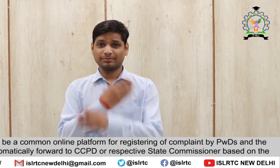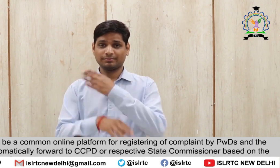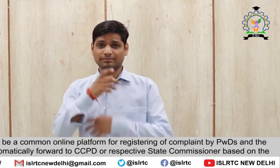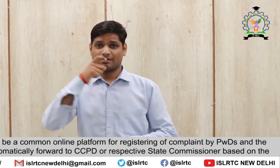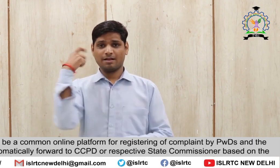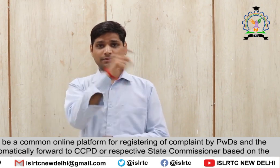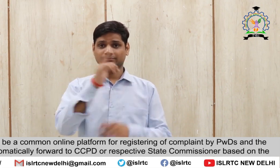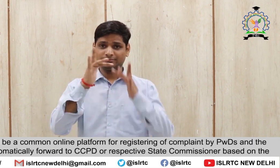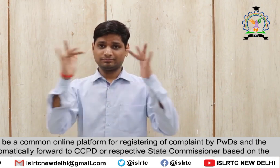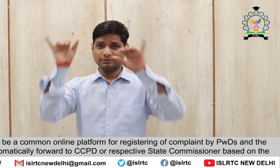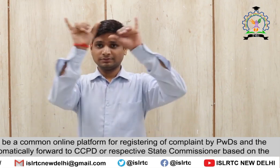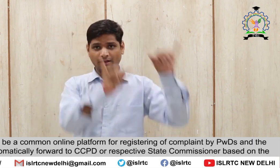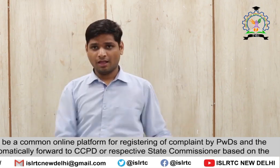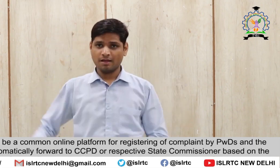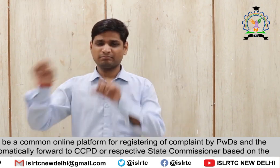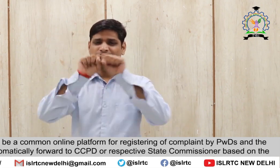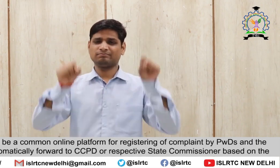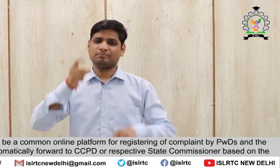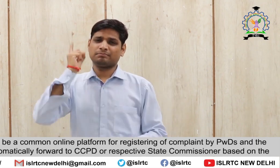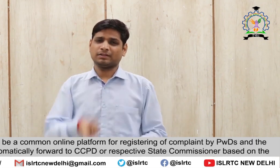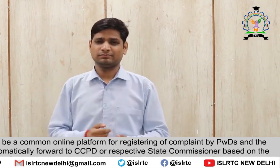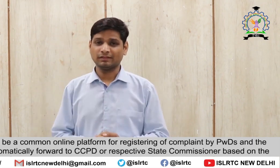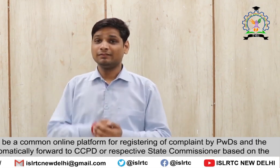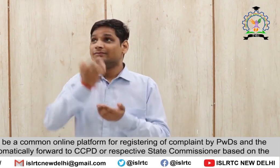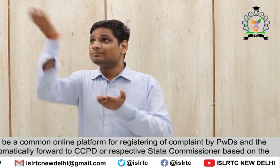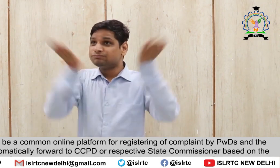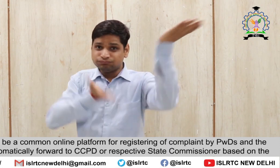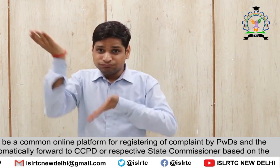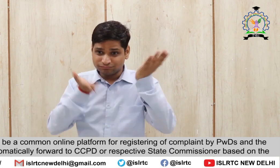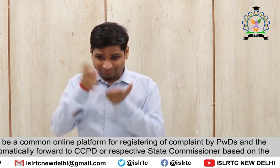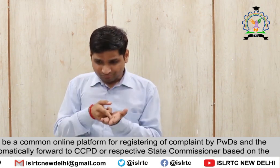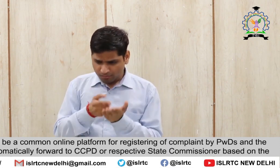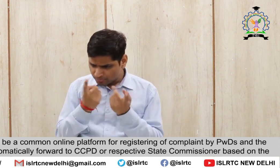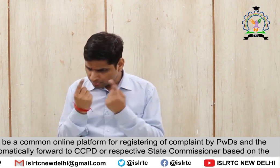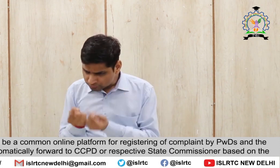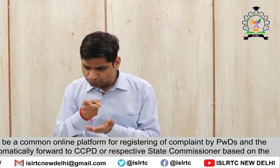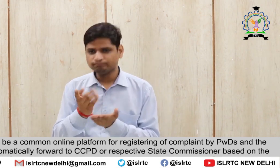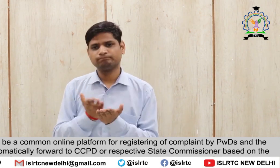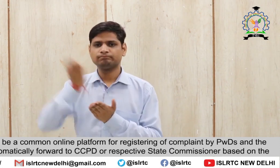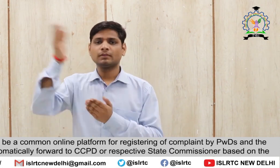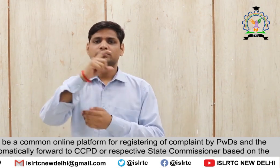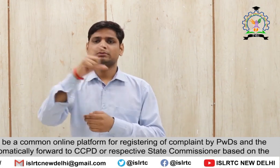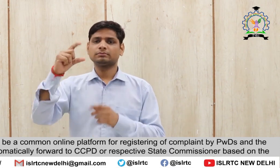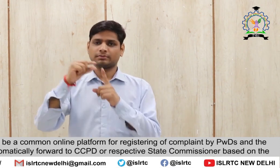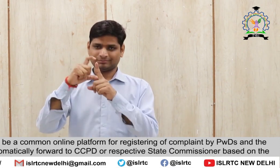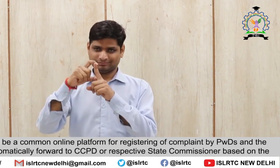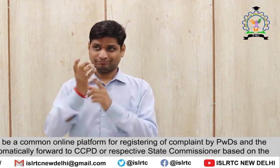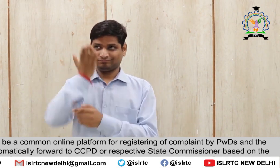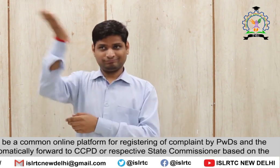There should be A common online platform For registering Of complaint By PWDs And the system Will automatically